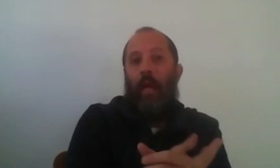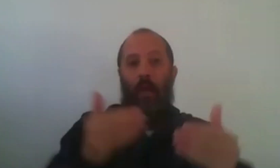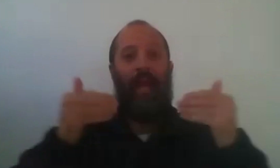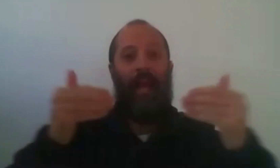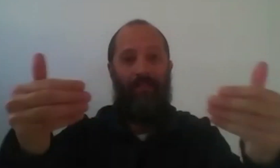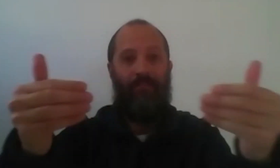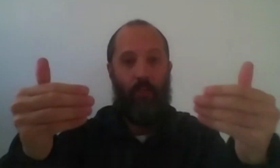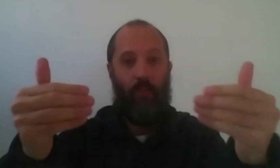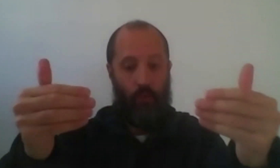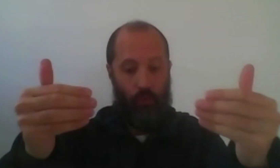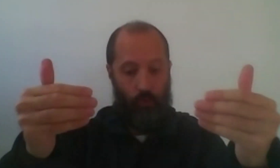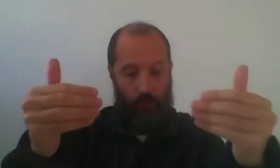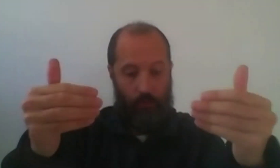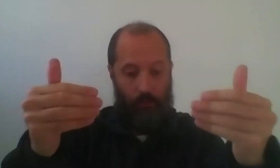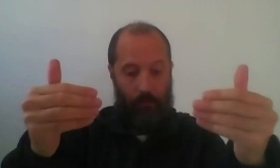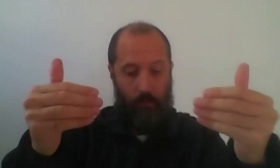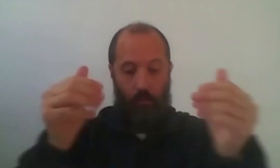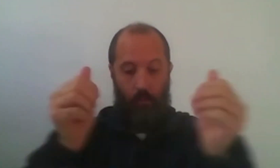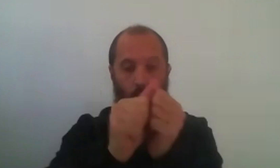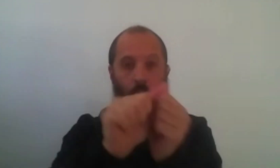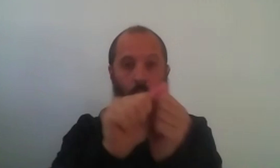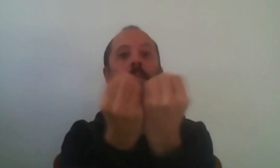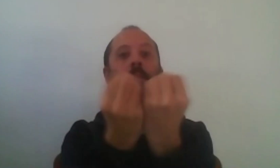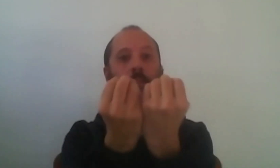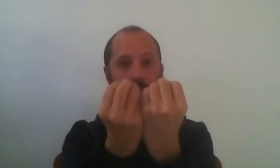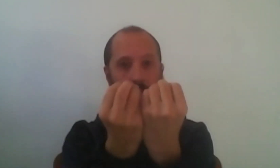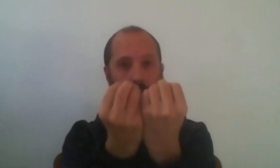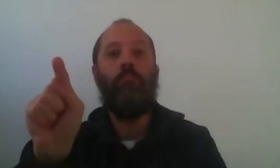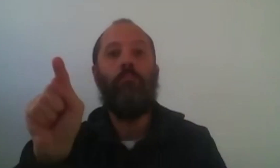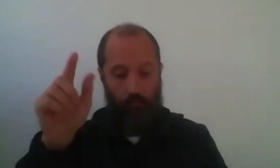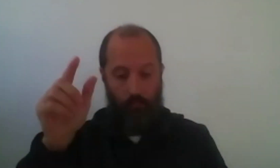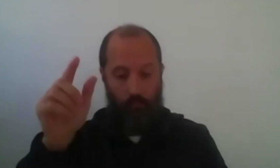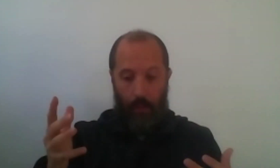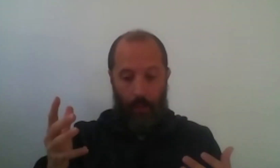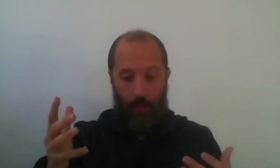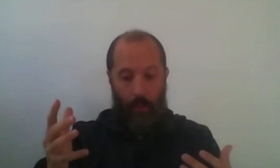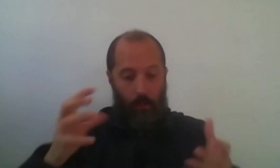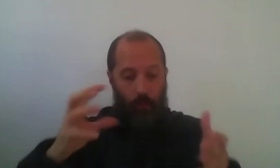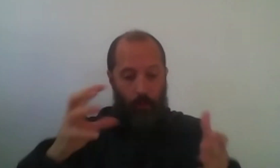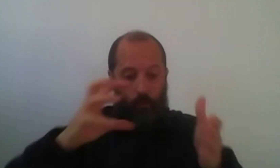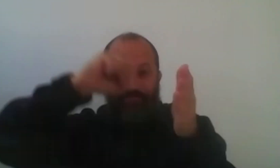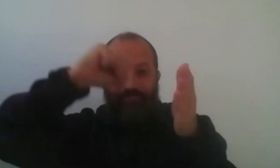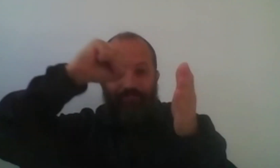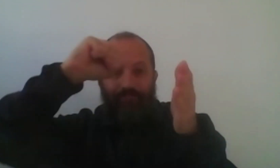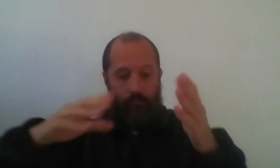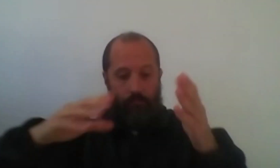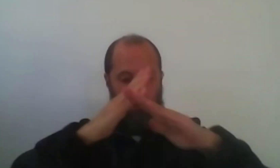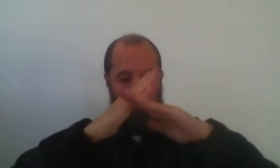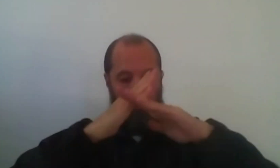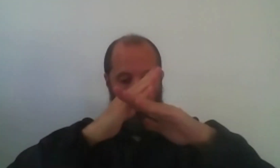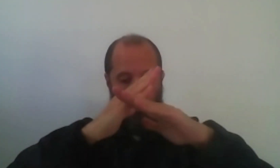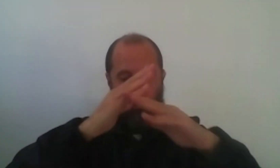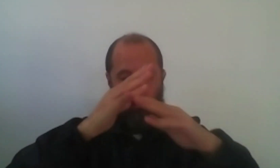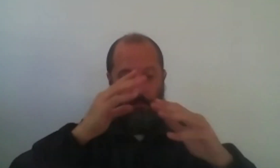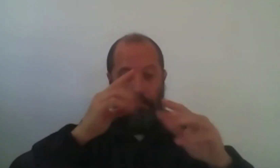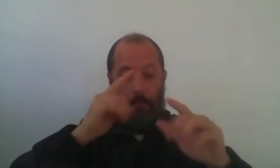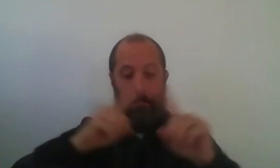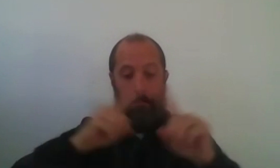allowed to go into a business freely and be accommodated. So I'm calling on the businesses to do that.